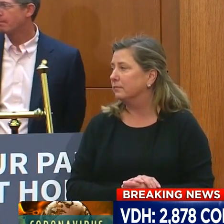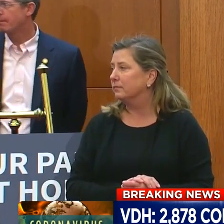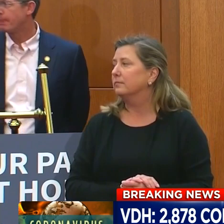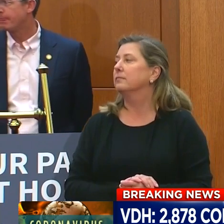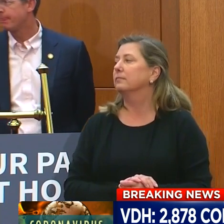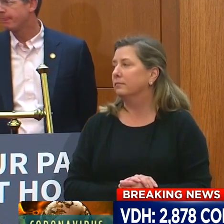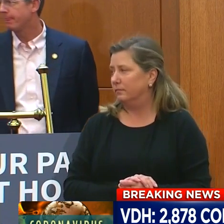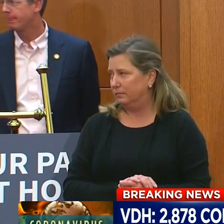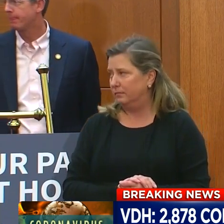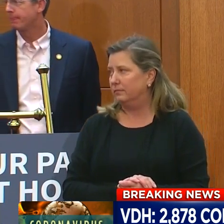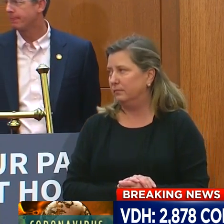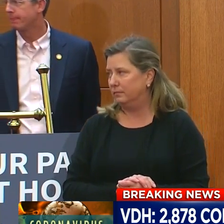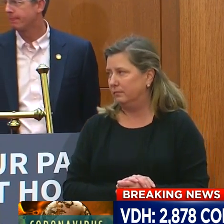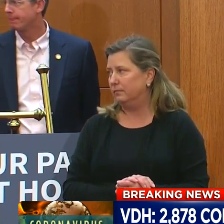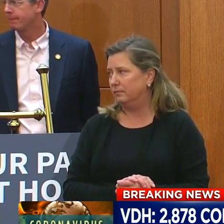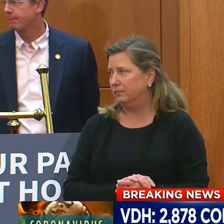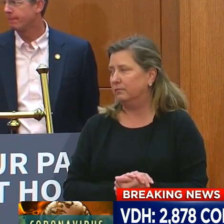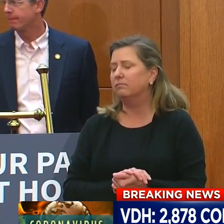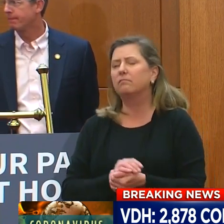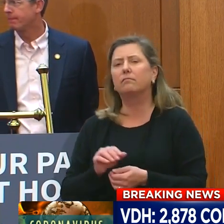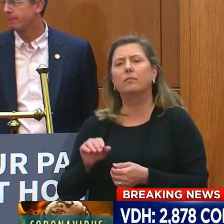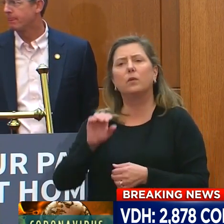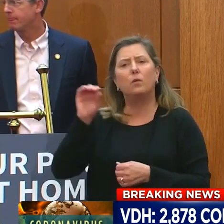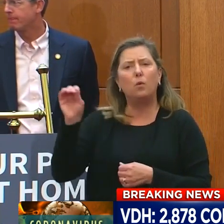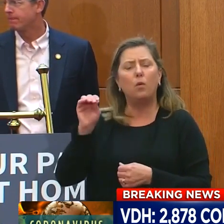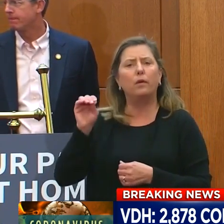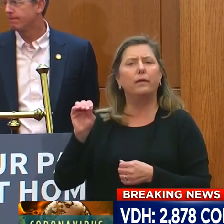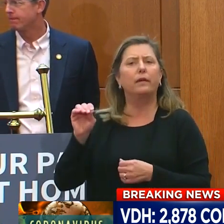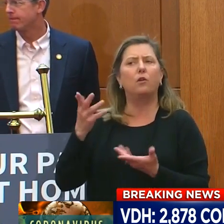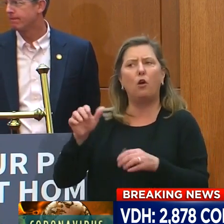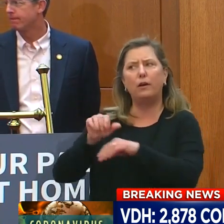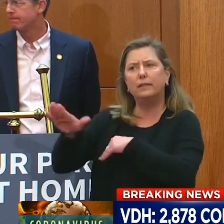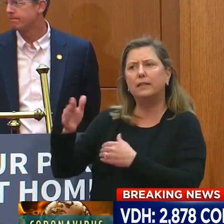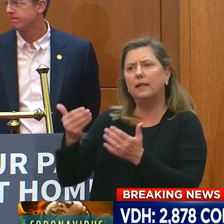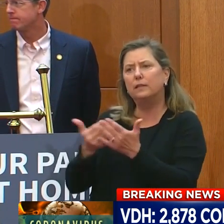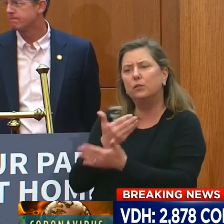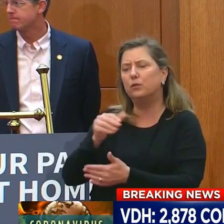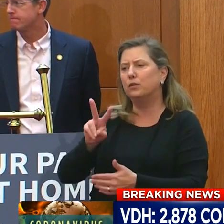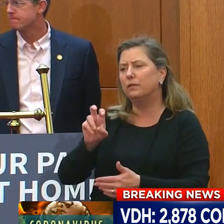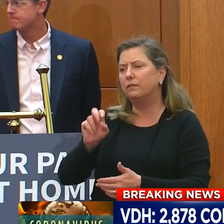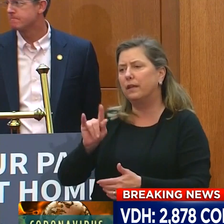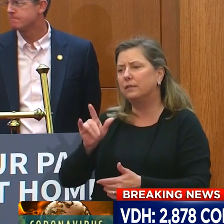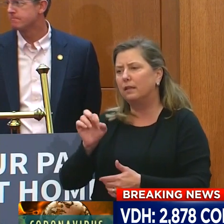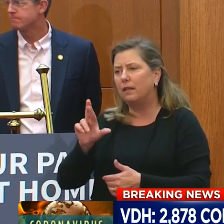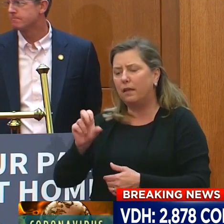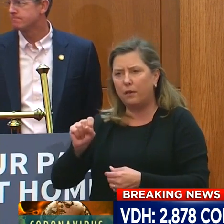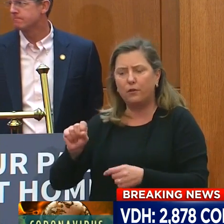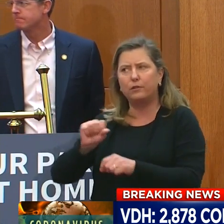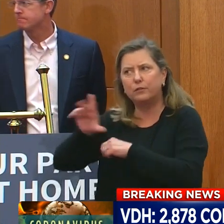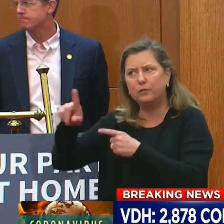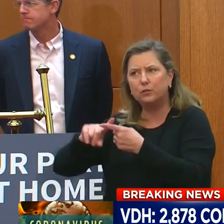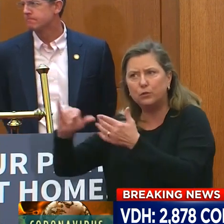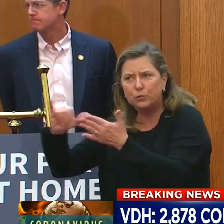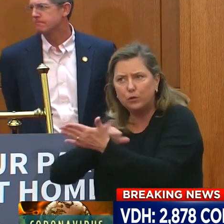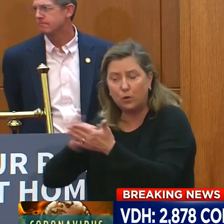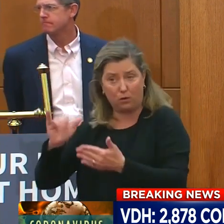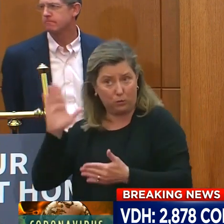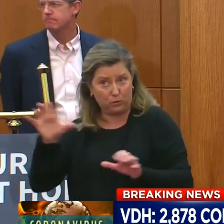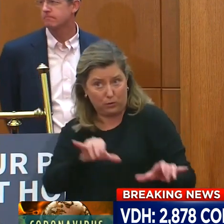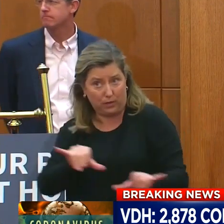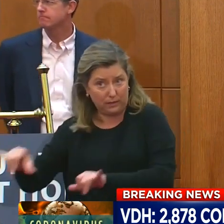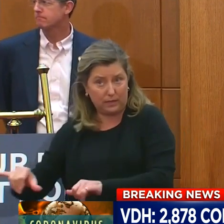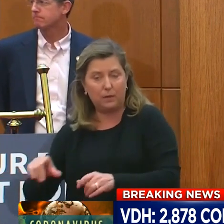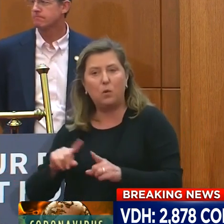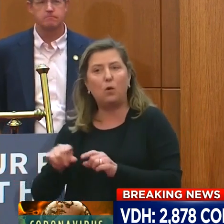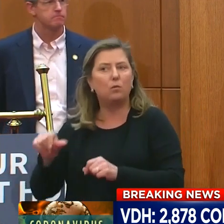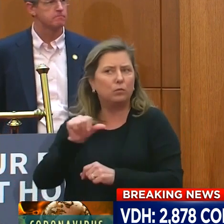York as Oregon has done? And are you all considering entering into the consortium as Governor Newsom has suggested, so states aren't competing with one another for